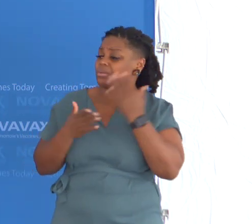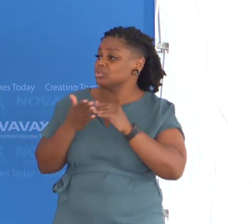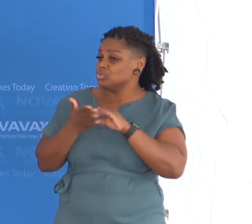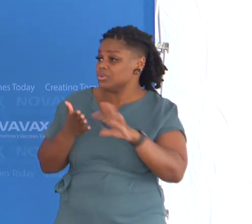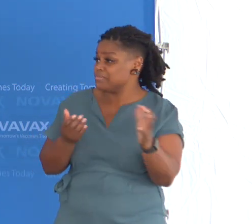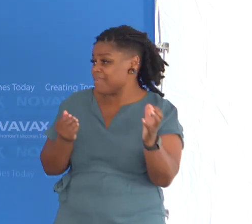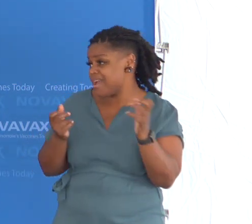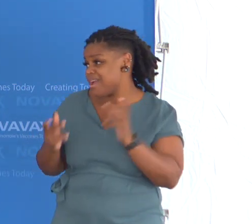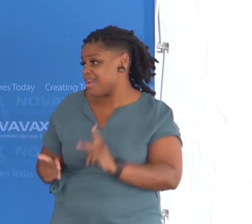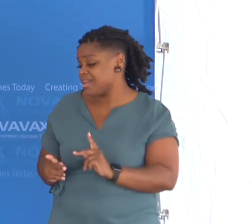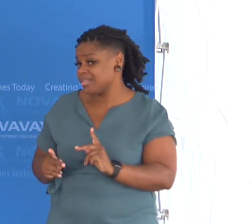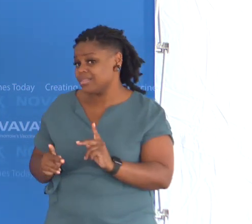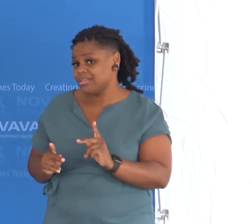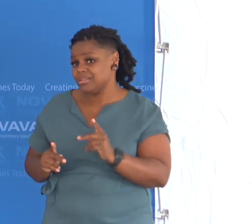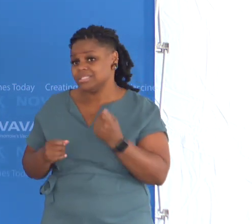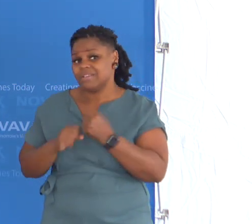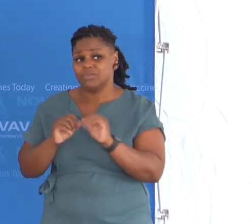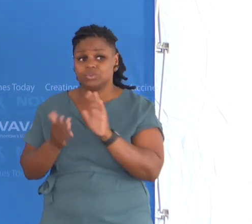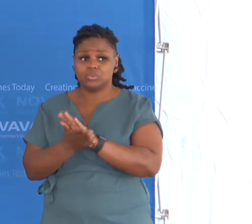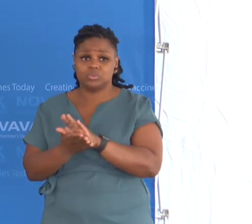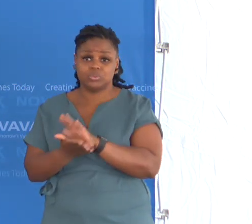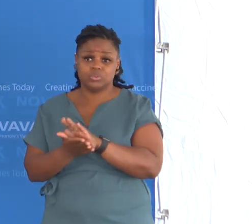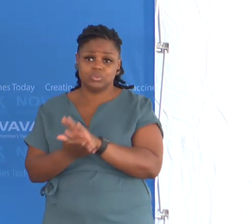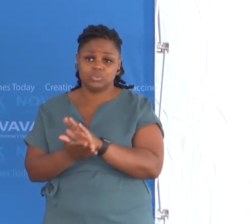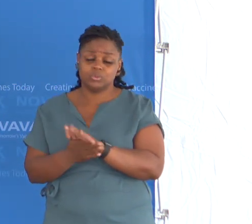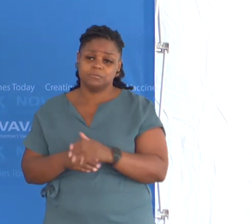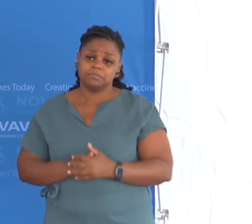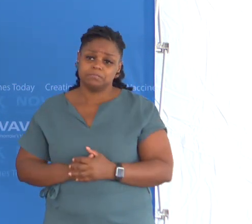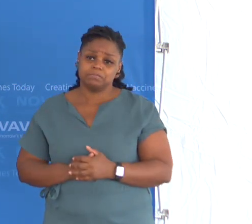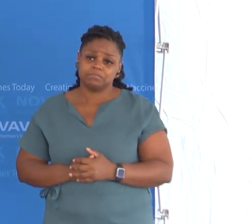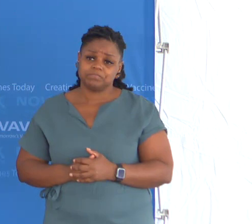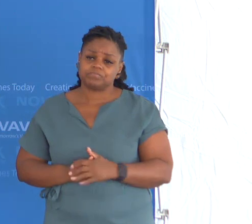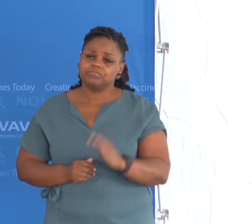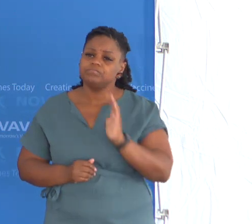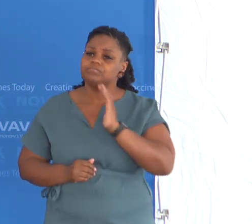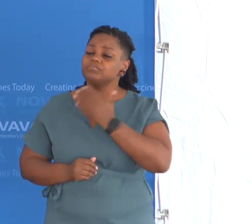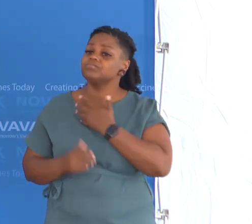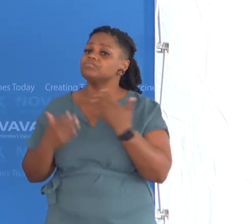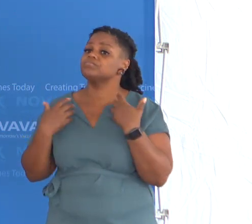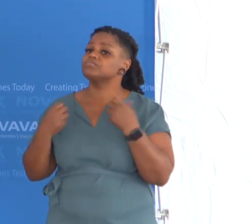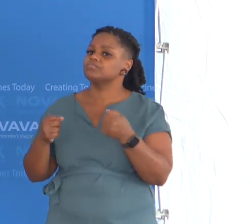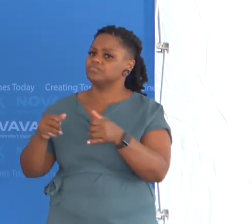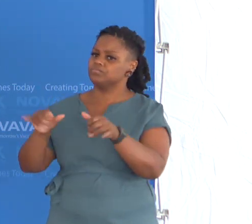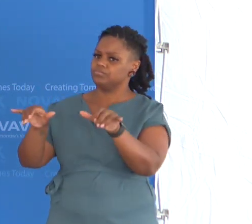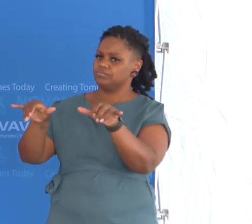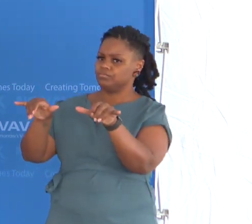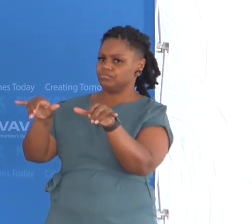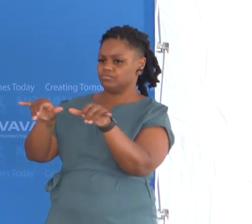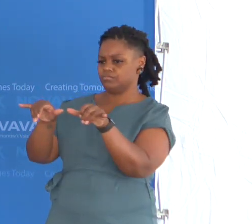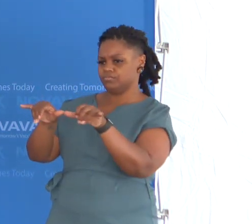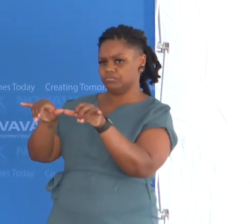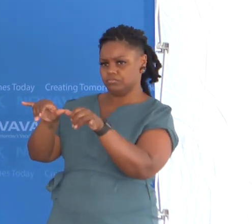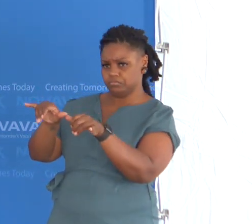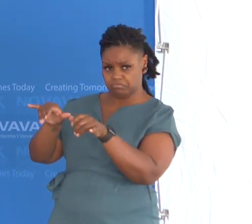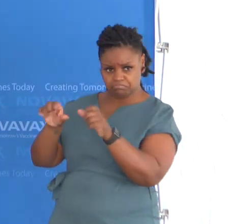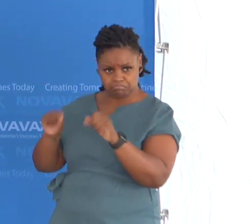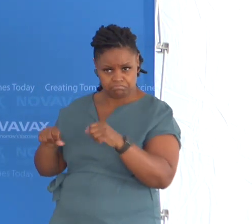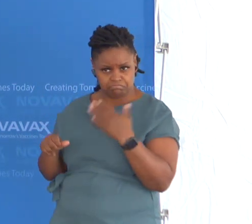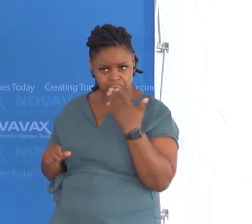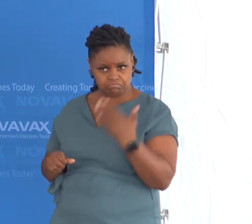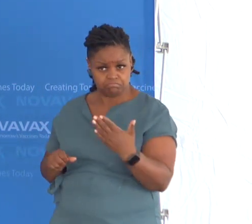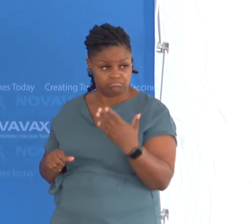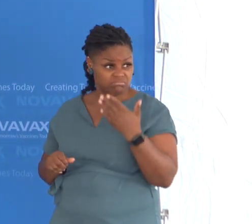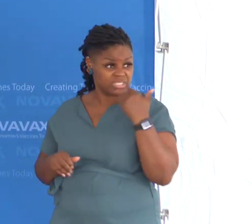schools. We couldn't be better on our health metrics. We're one of the best in the country. We've continued to drop